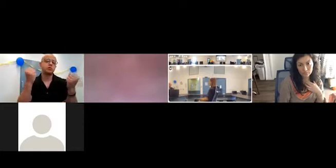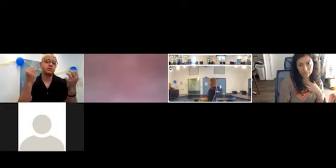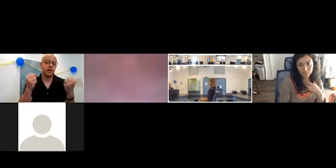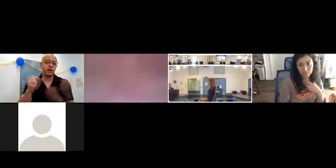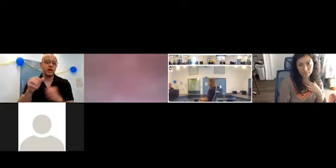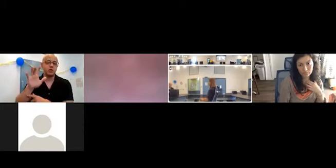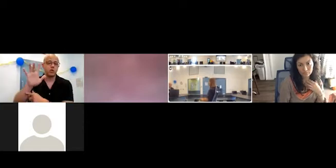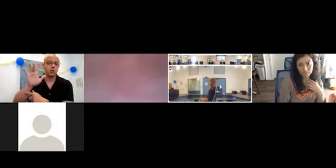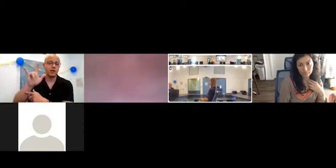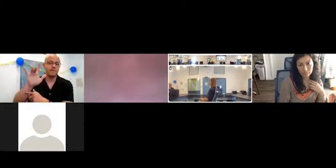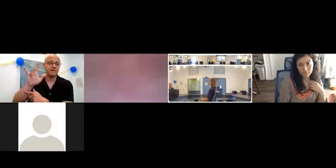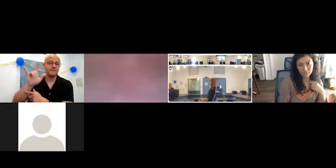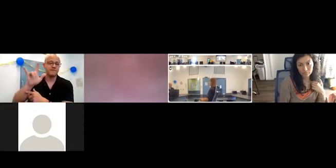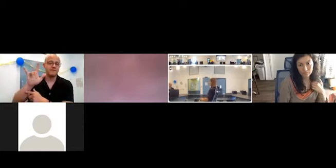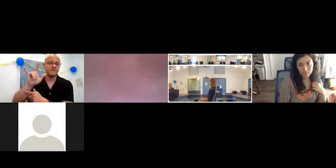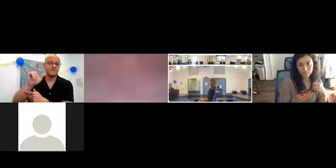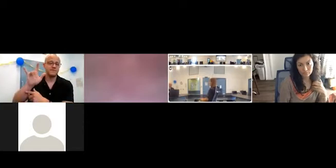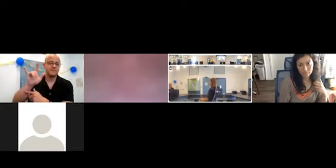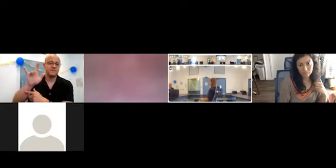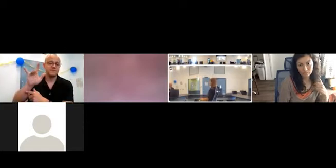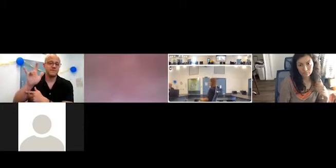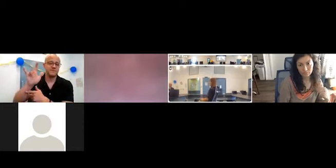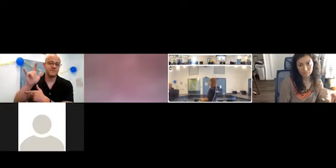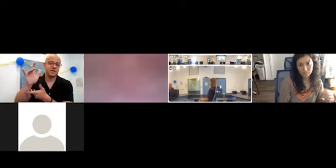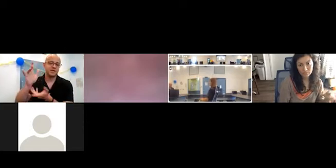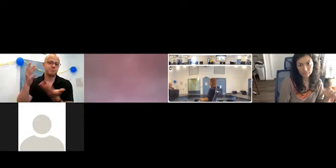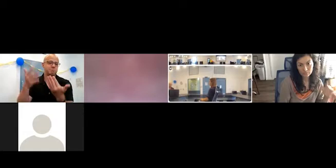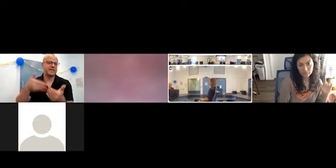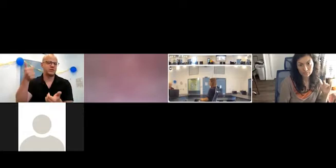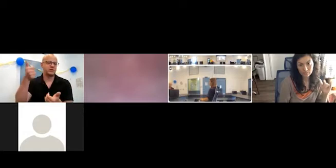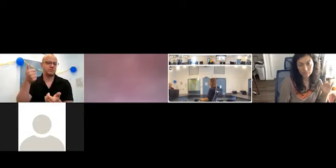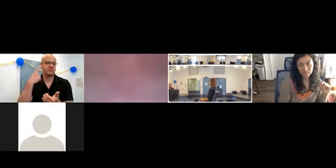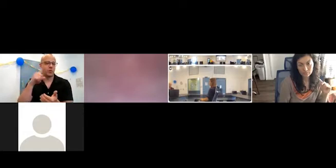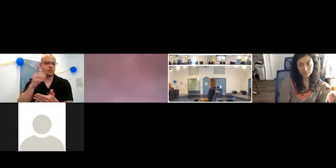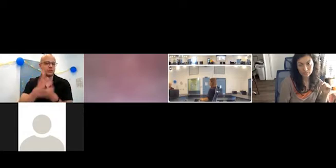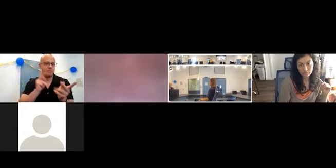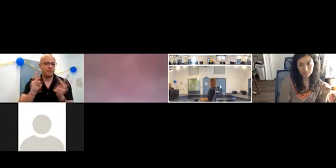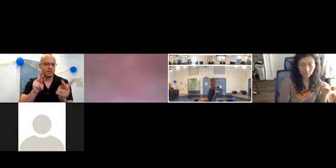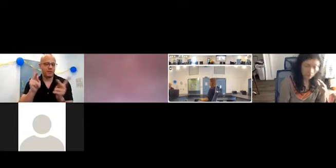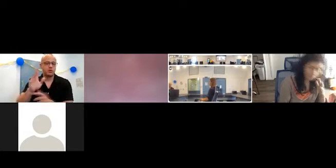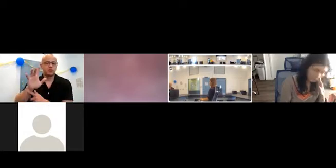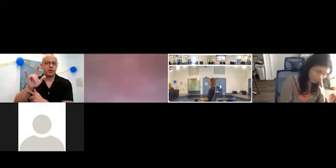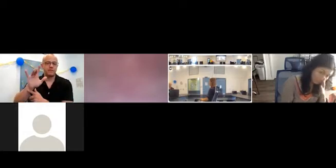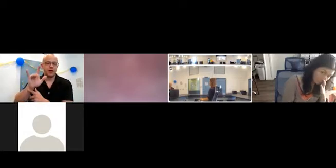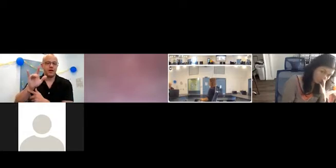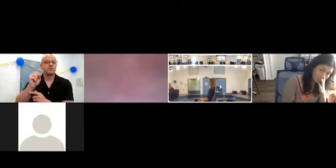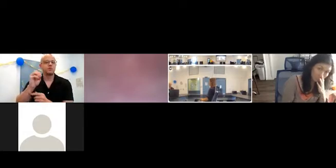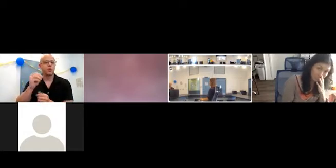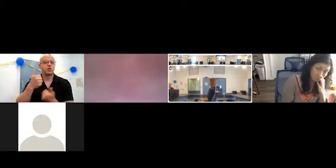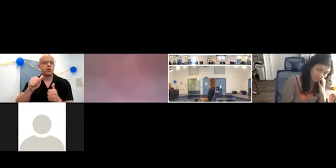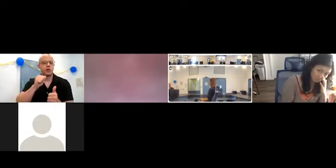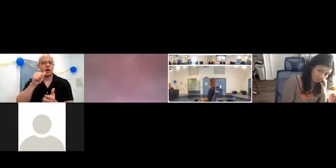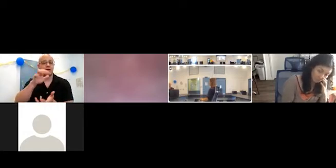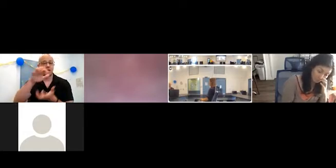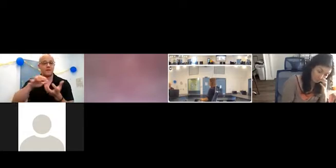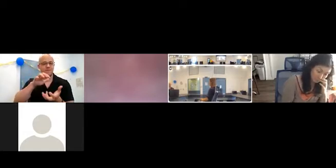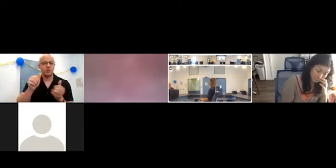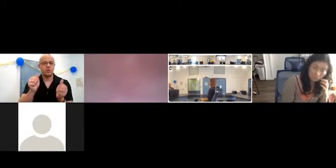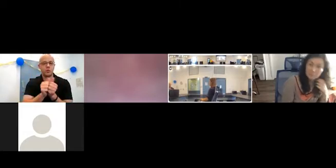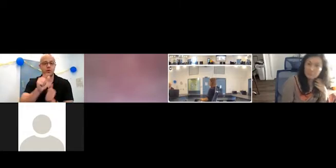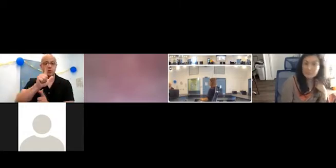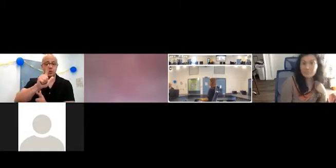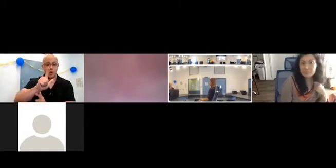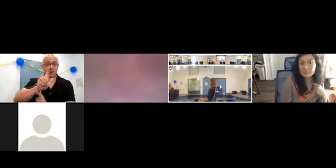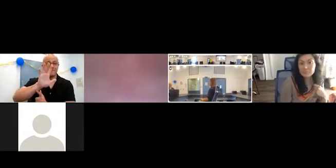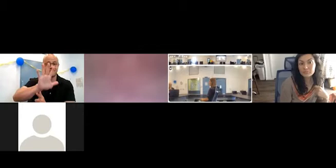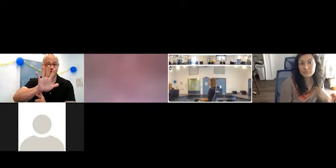but some people actually sign it 25. So there's a variation with that. It's just easier on the hand for some